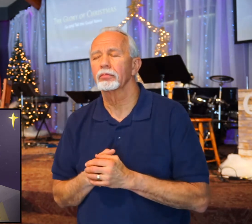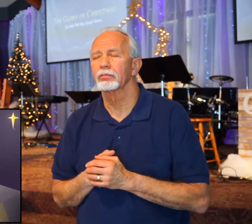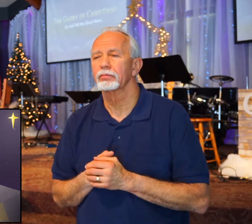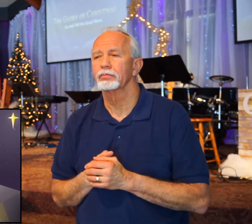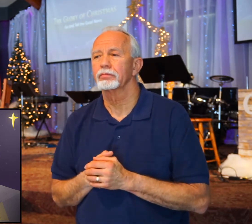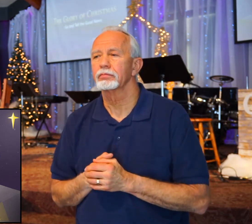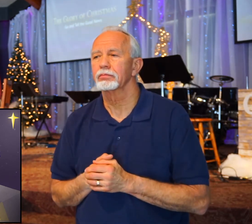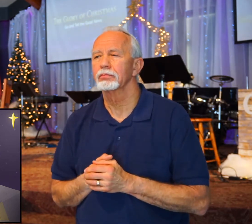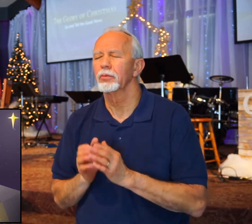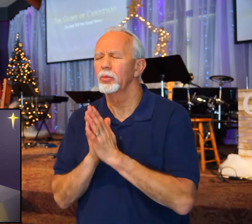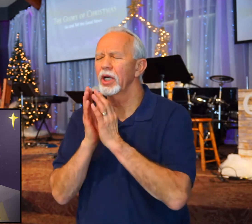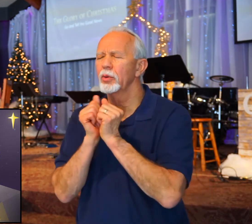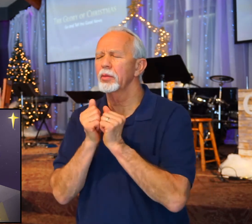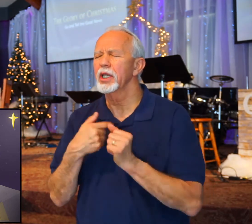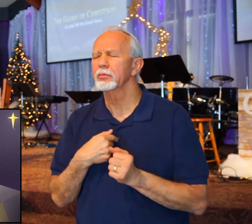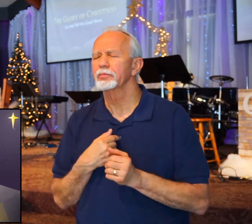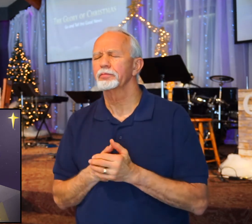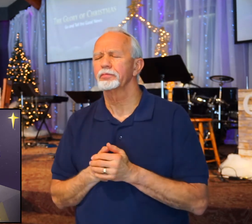Will you pray with me?